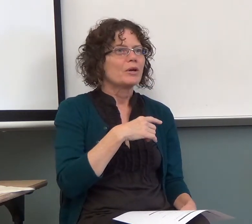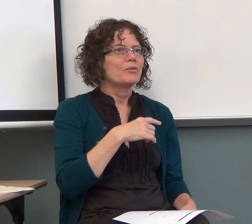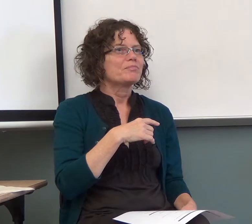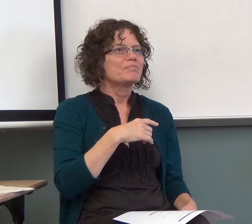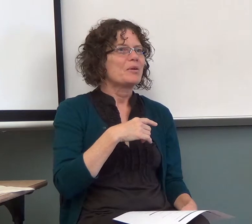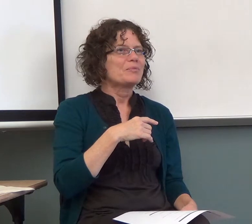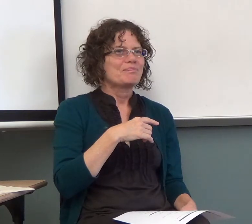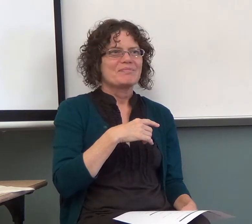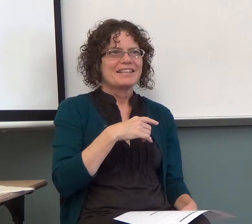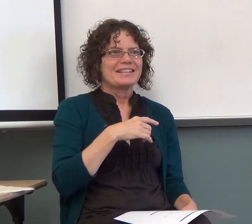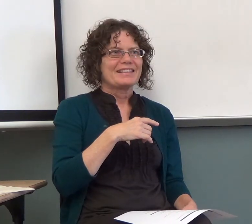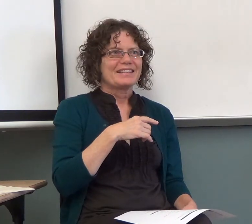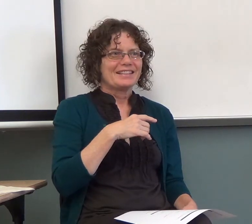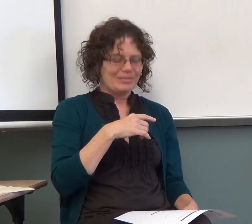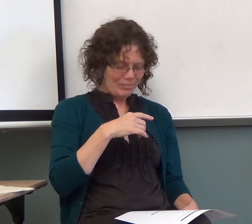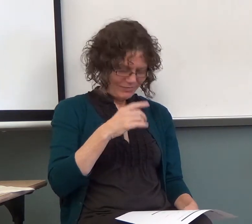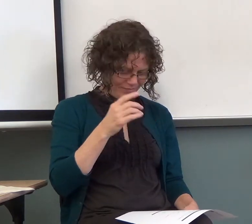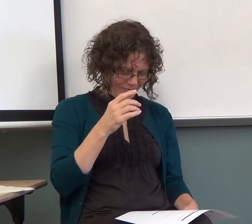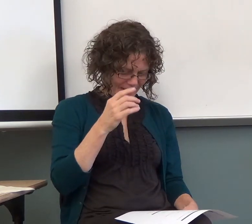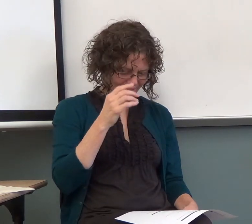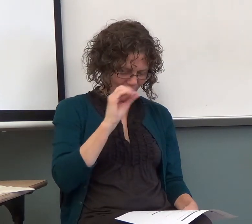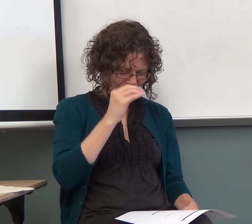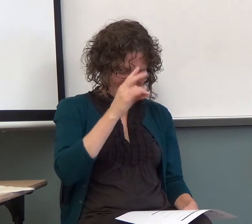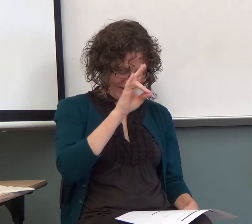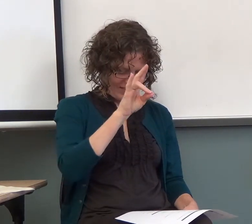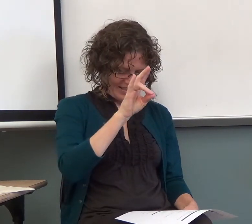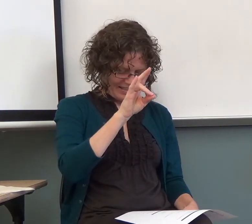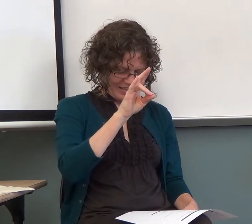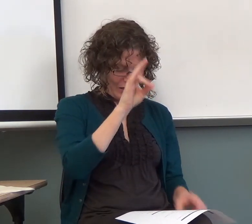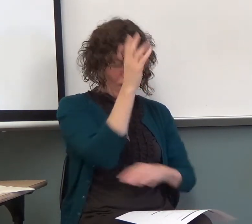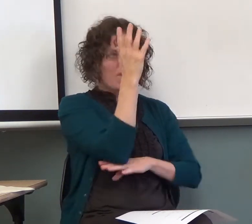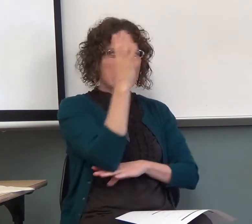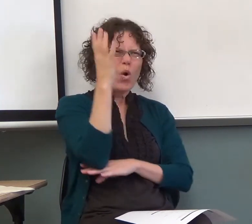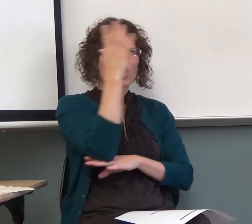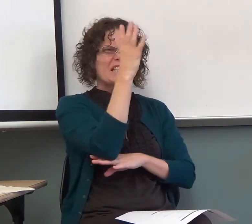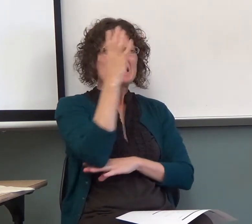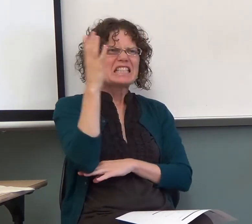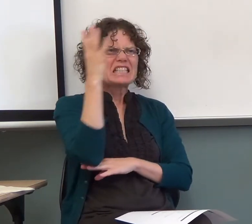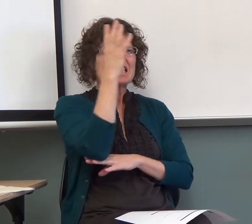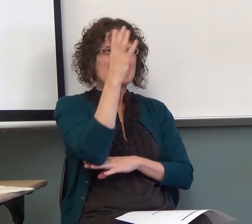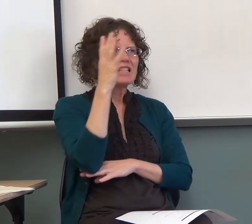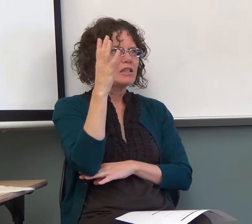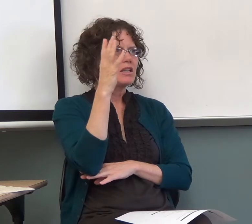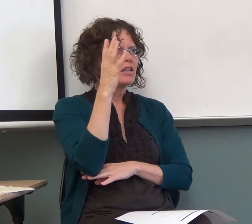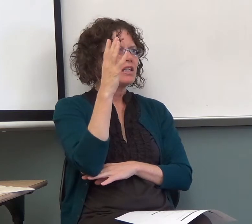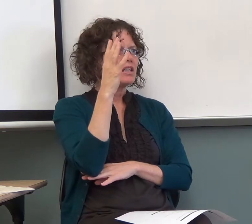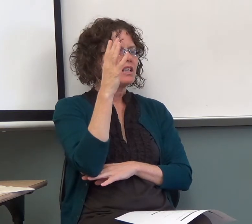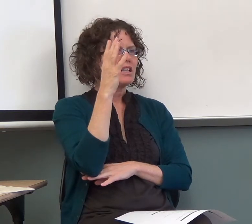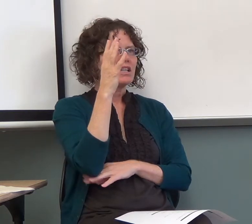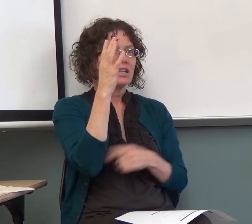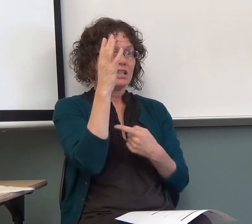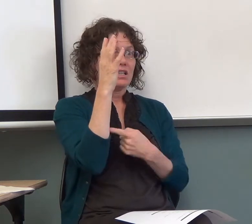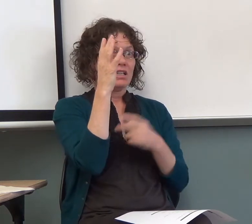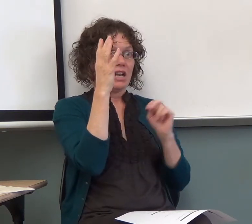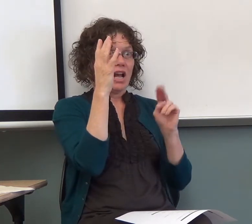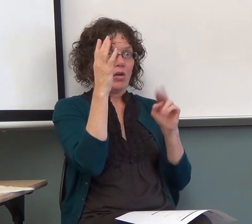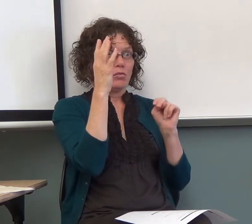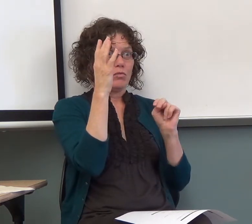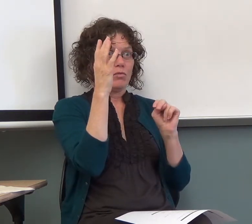Okay. Number 7. Forests. Cover. Oh, wait a minute. Forest, is that a noun? Yes. A forest, it's a thing,